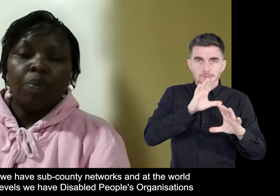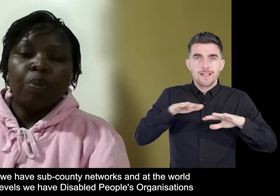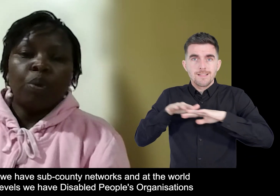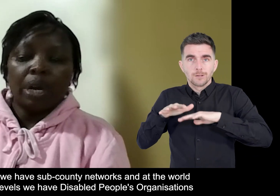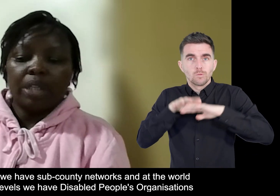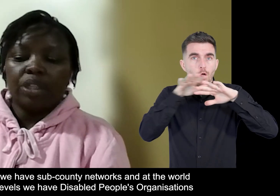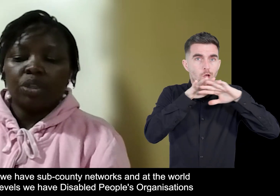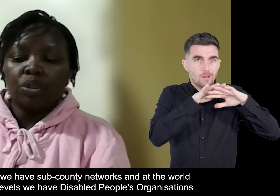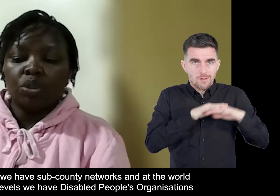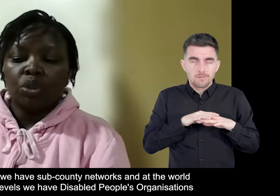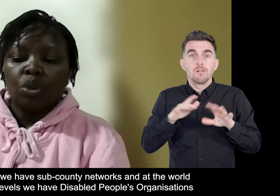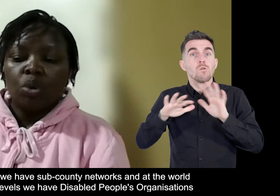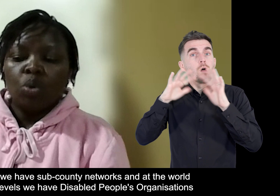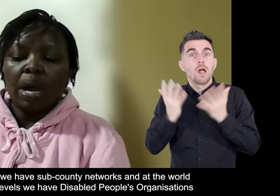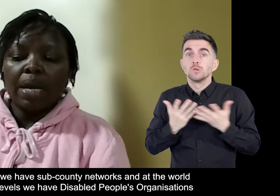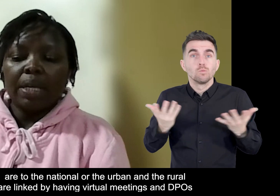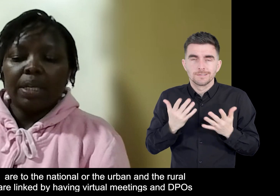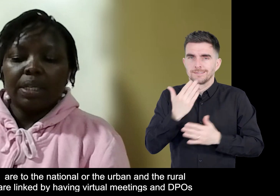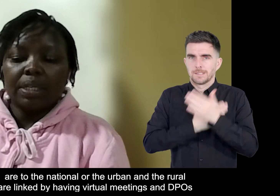disabled people organizations